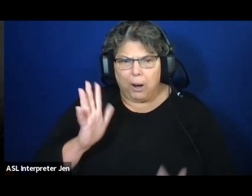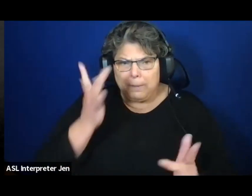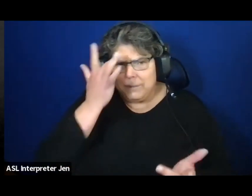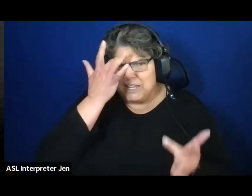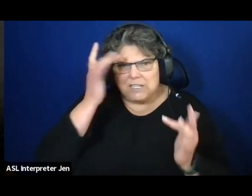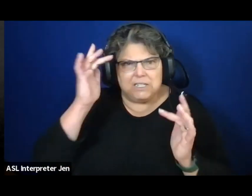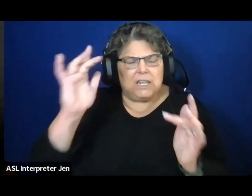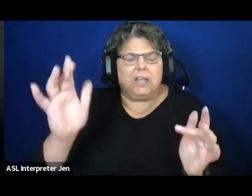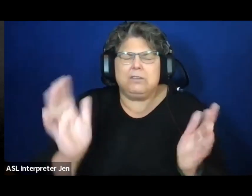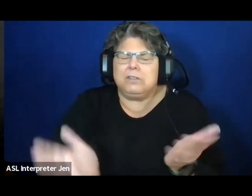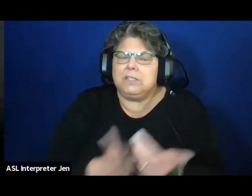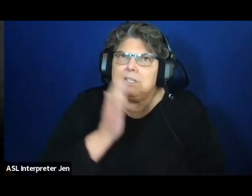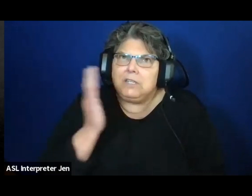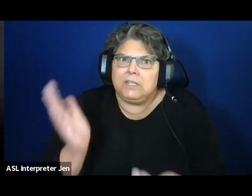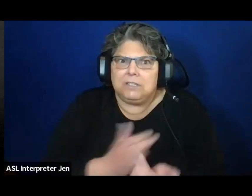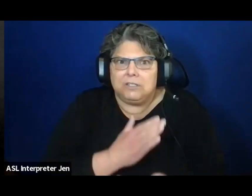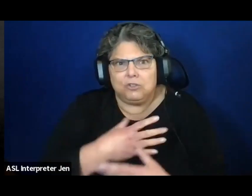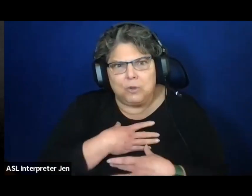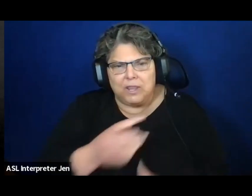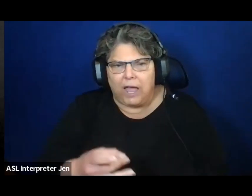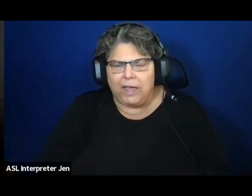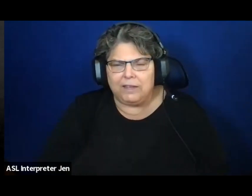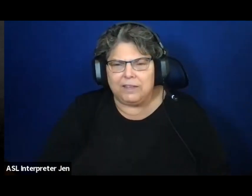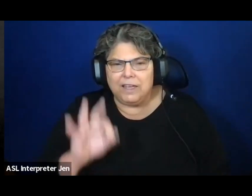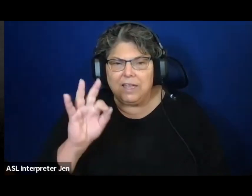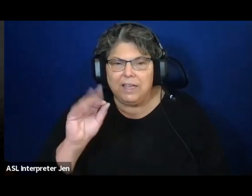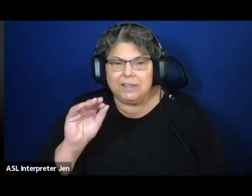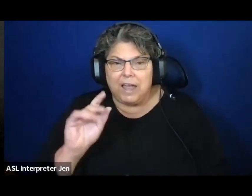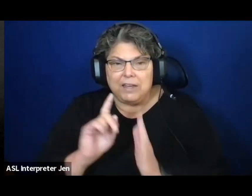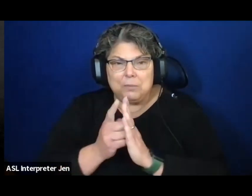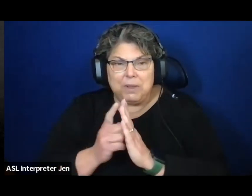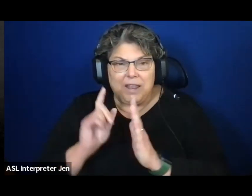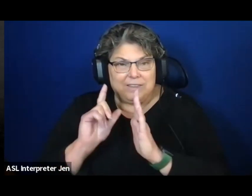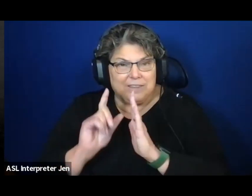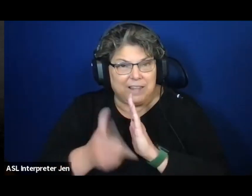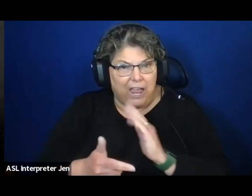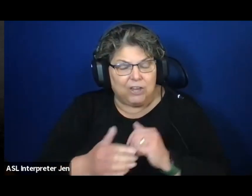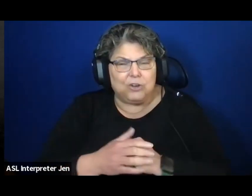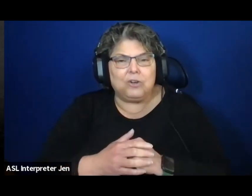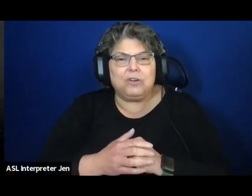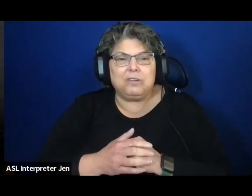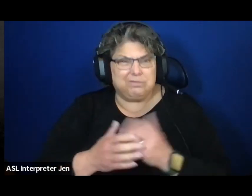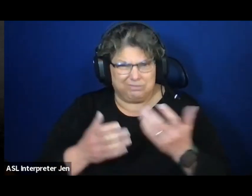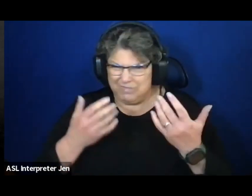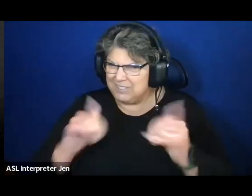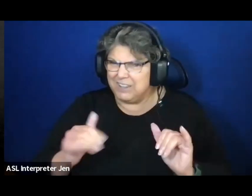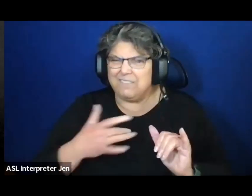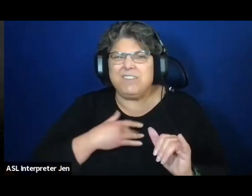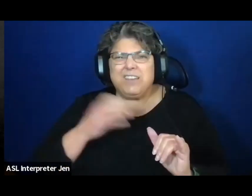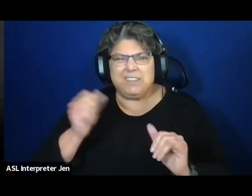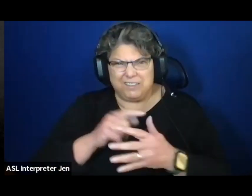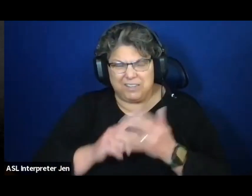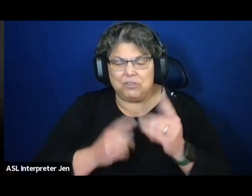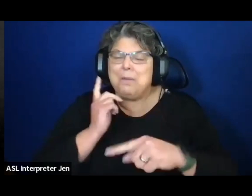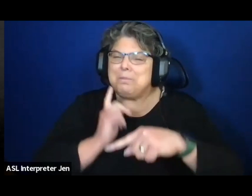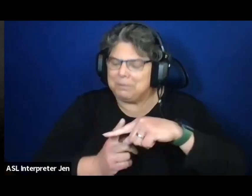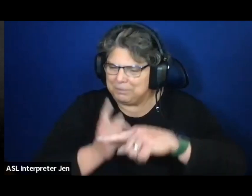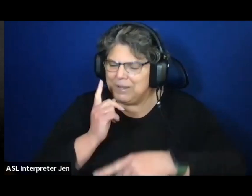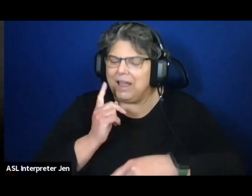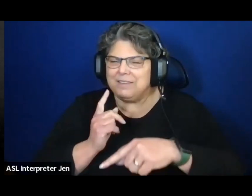immense likability. 90 minutes later, those descriptors still rang true, but I had added